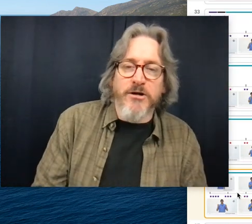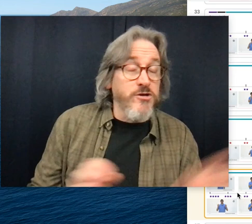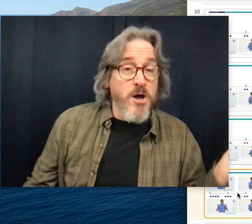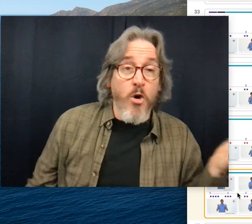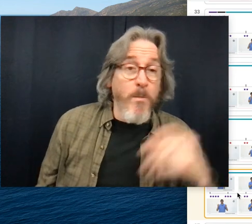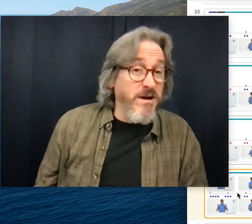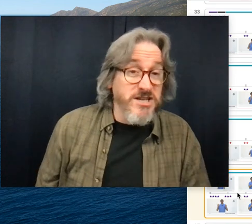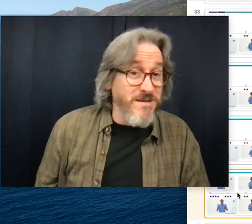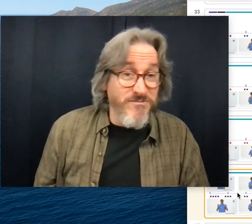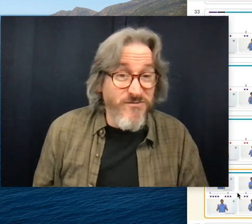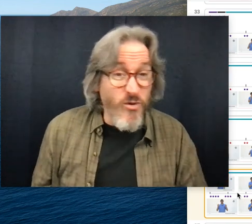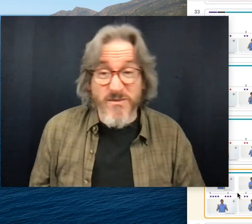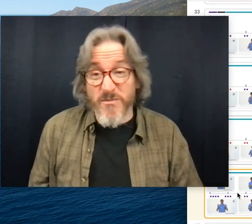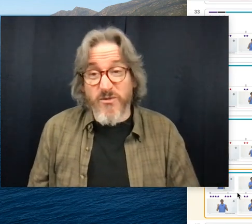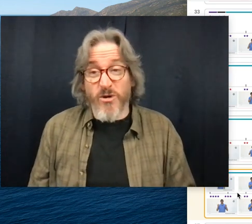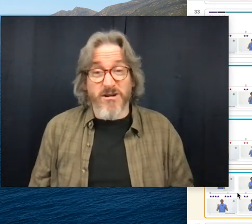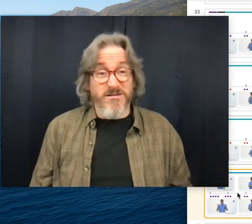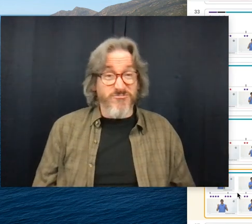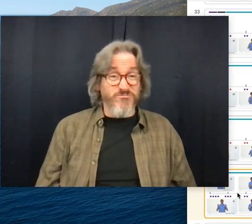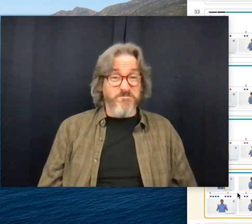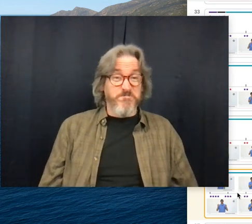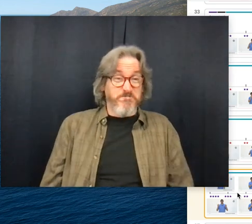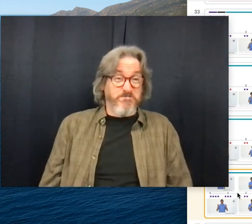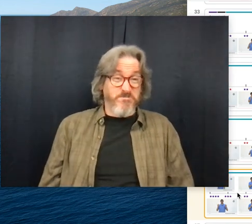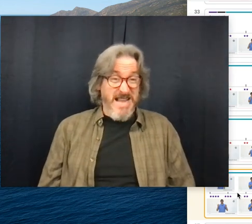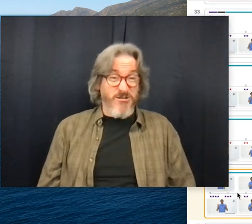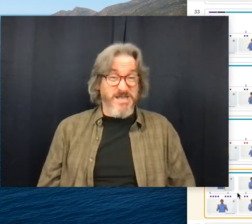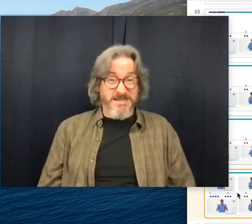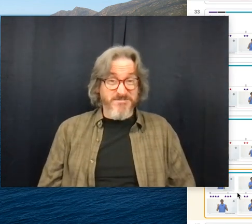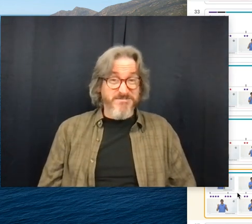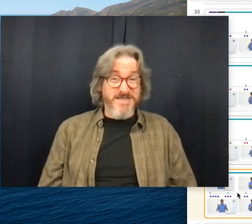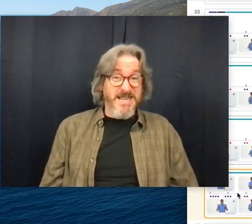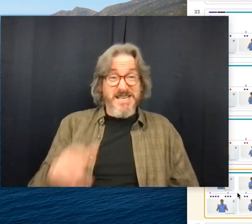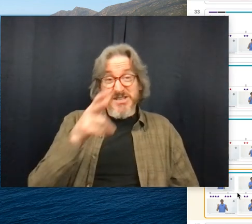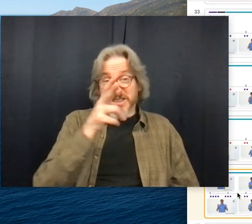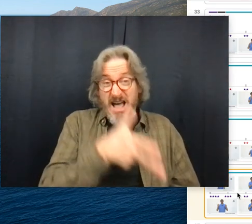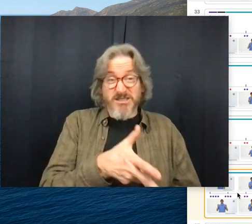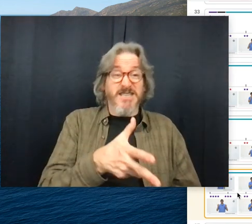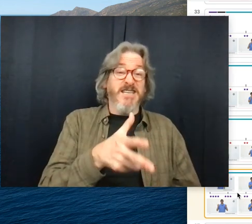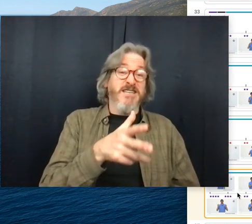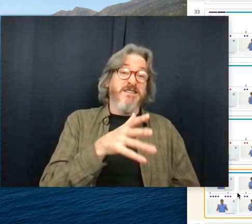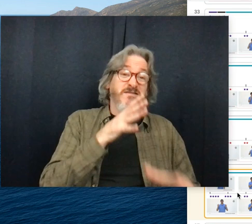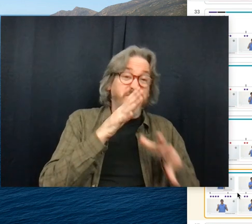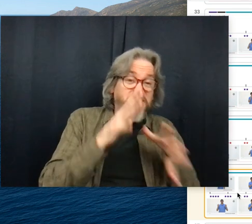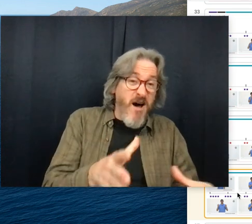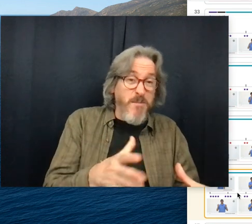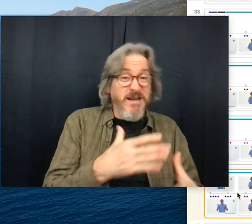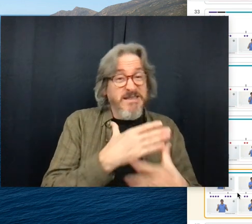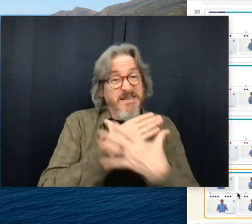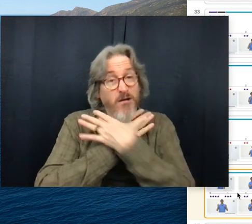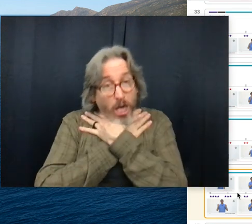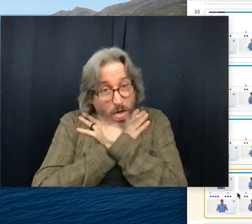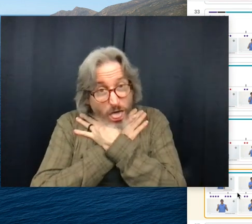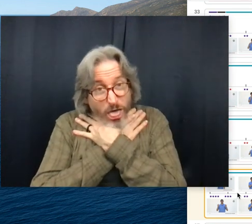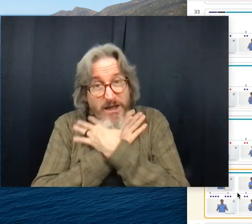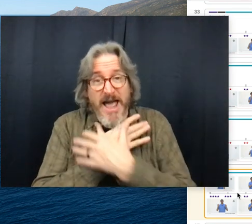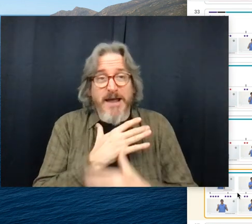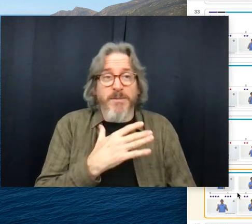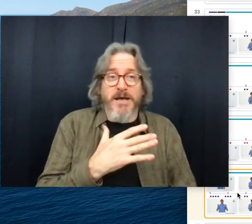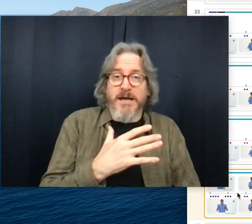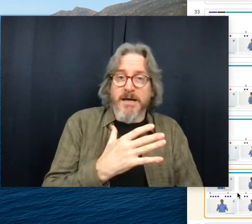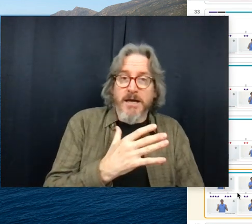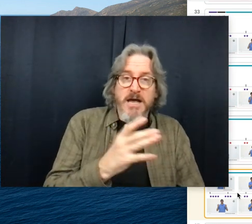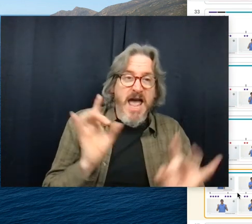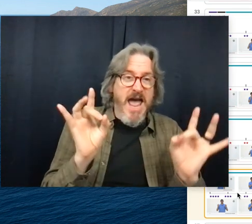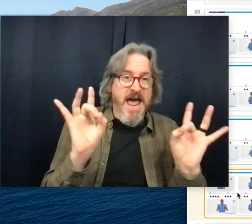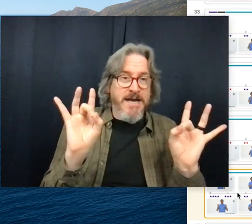And here there's a whole bunch of them, four of them for lousy. Lousy, vomit, gag